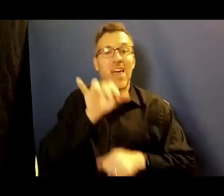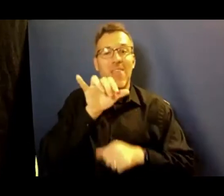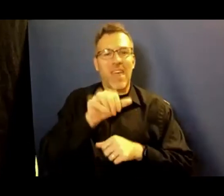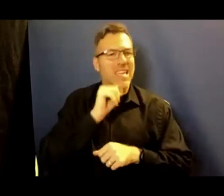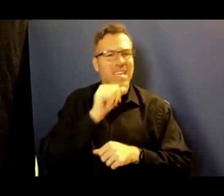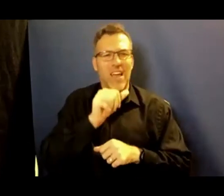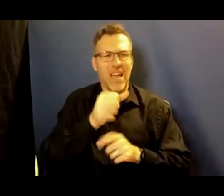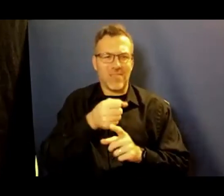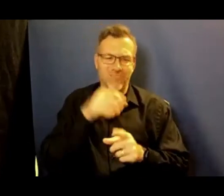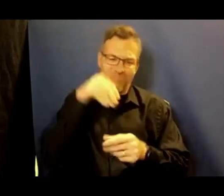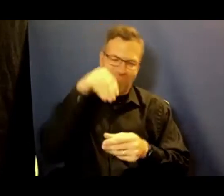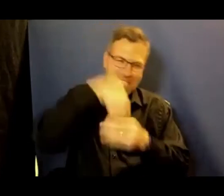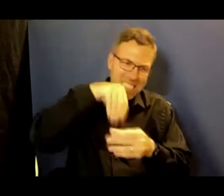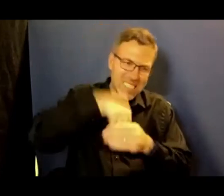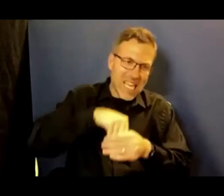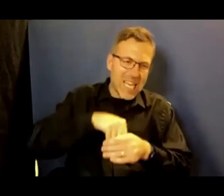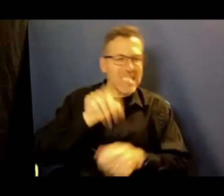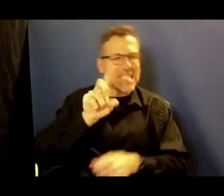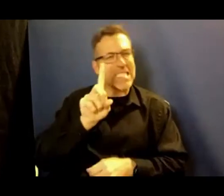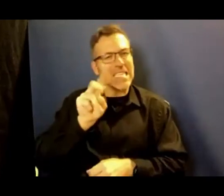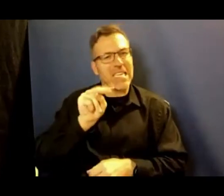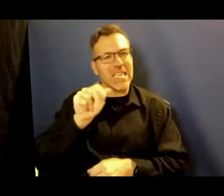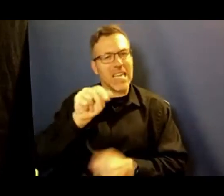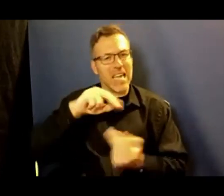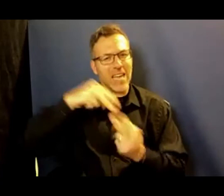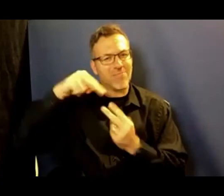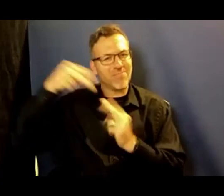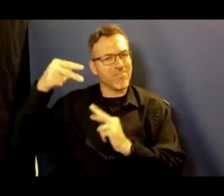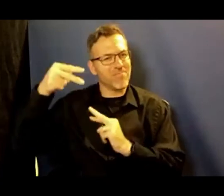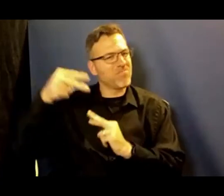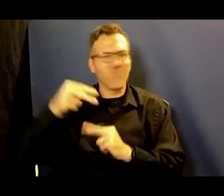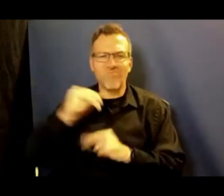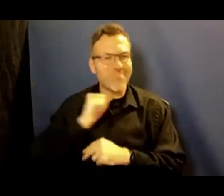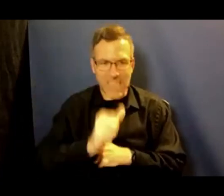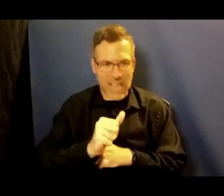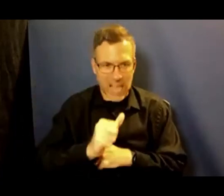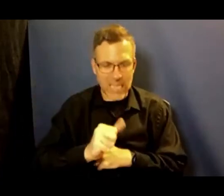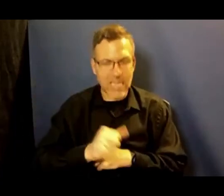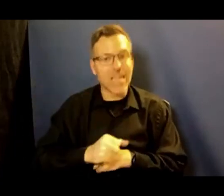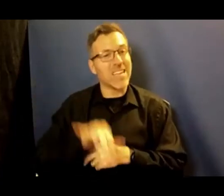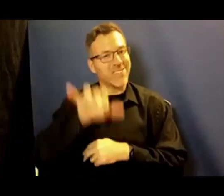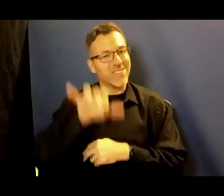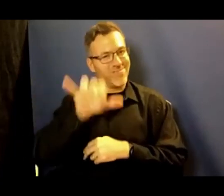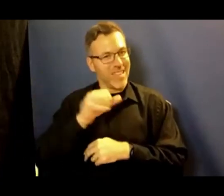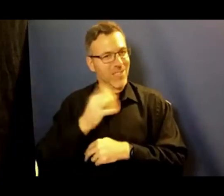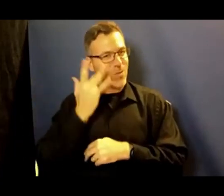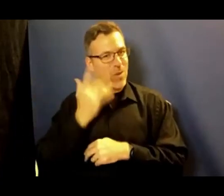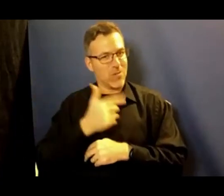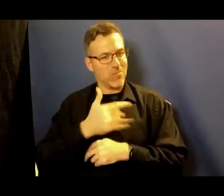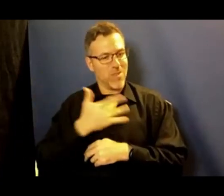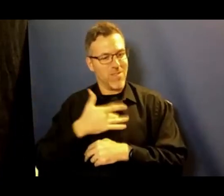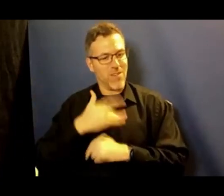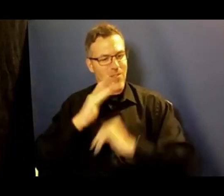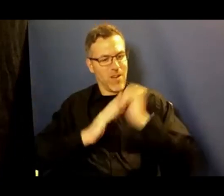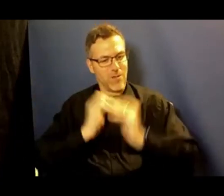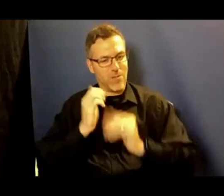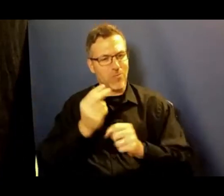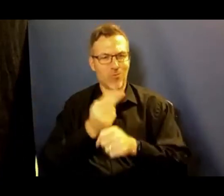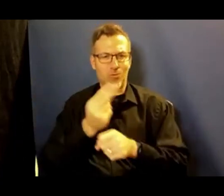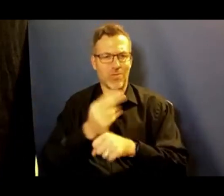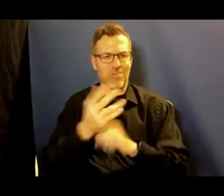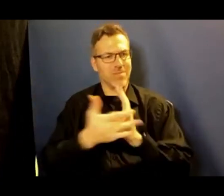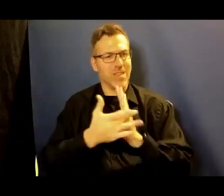apart. And that's why we're very comfortable using this technology. The technology has been around since